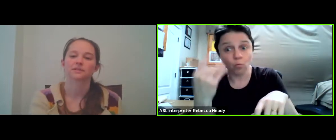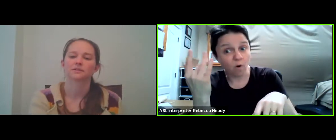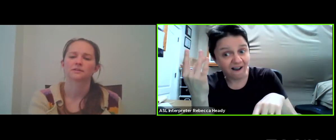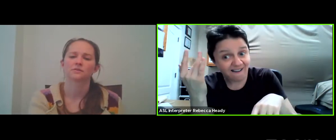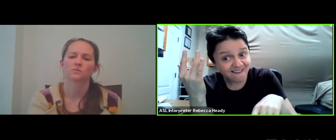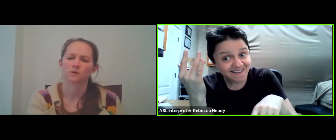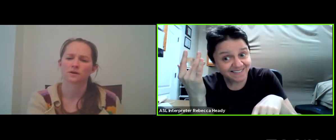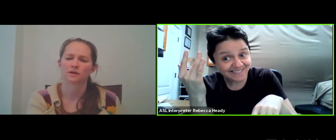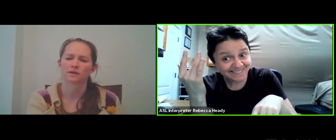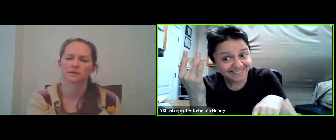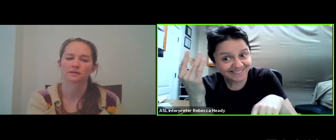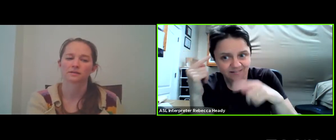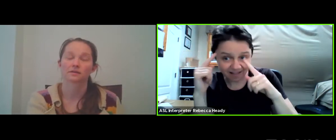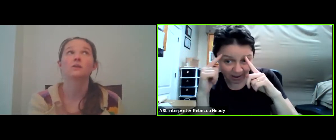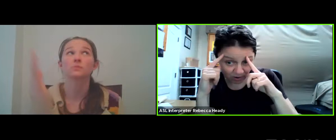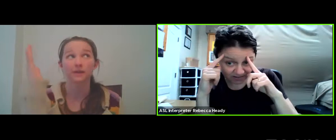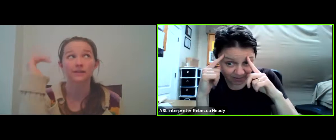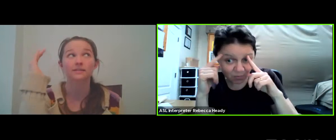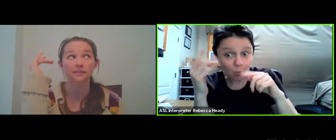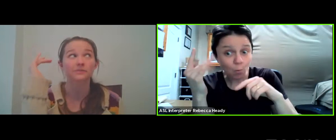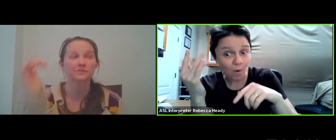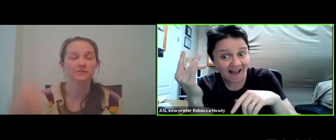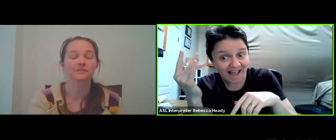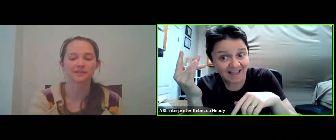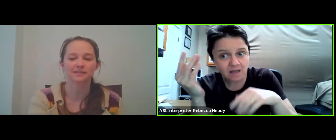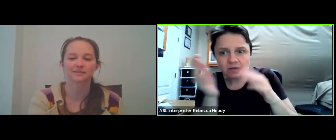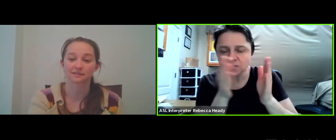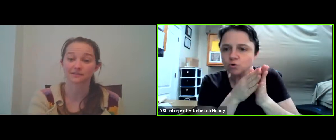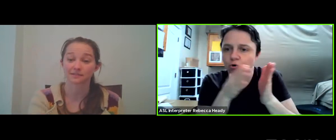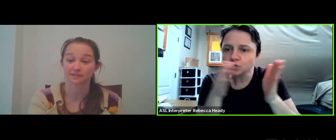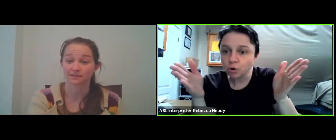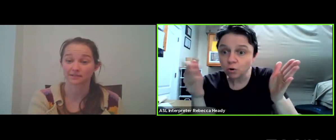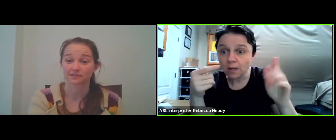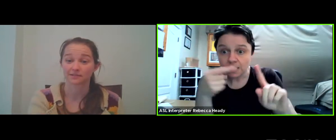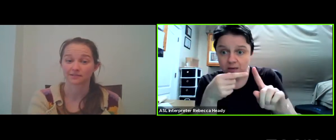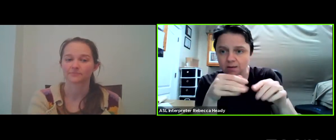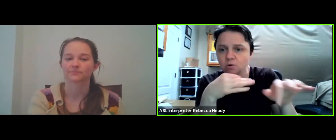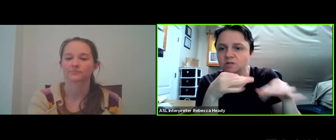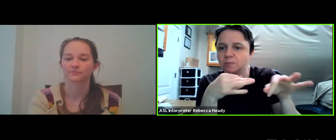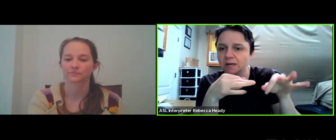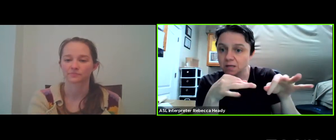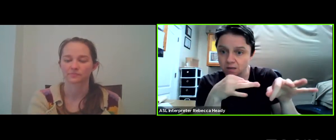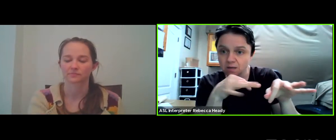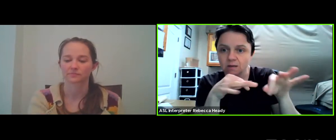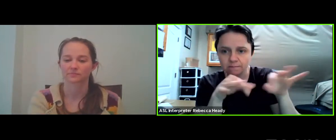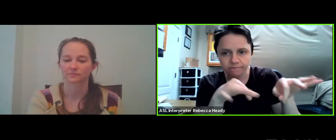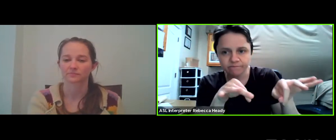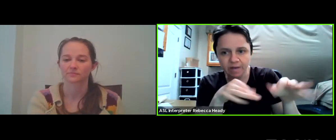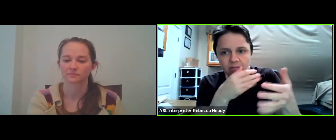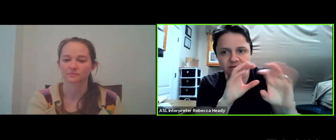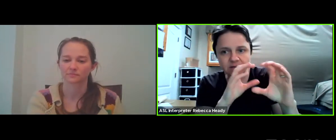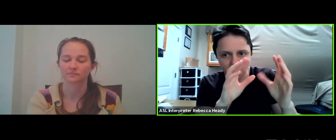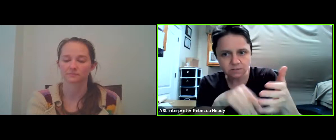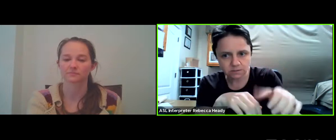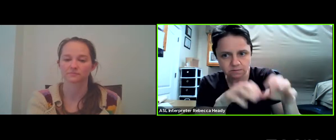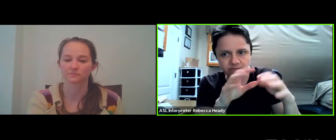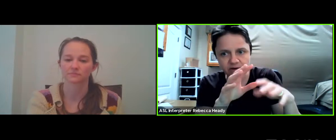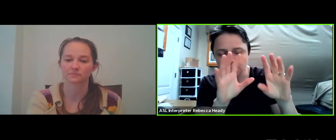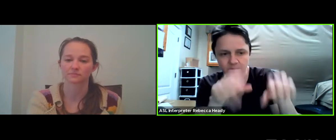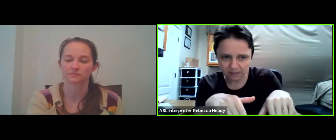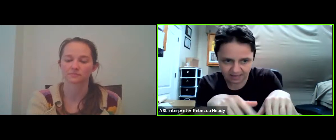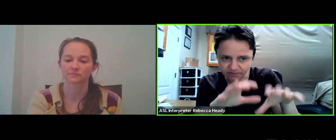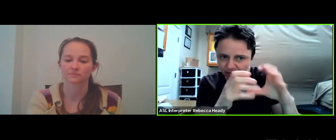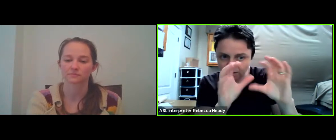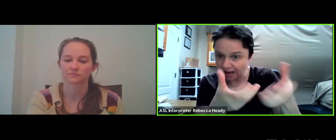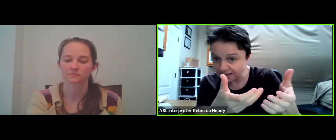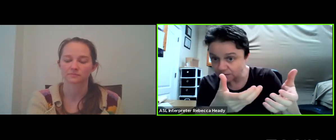test. Why? Oh, right, because it's rhetorical. Why? So neutral, you're explaining, failed the test, Mhm.